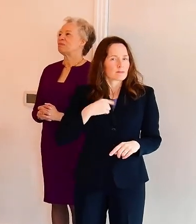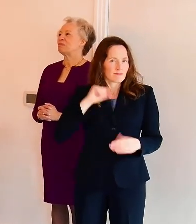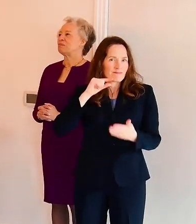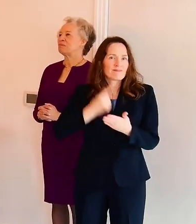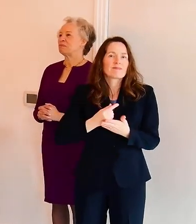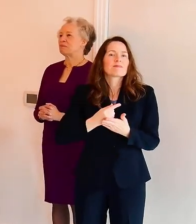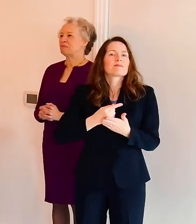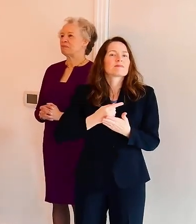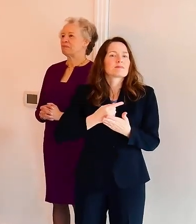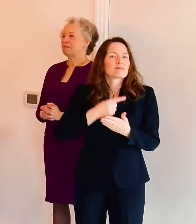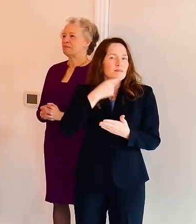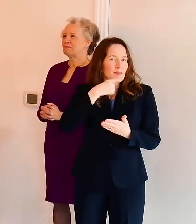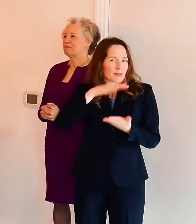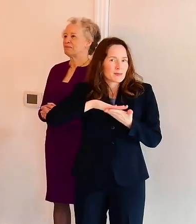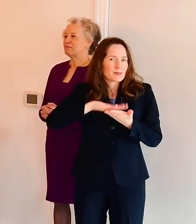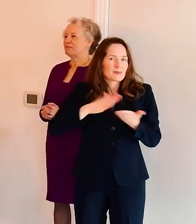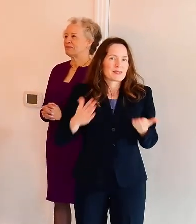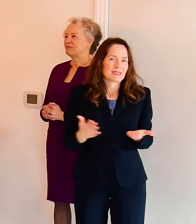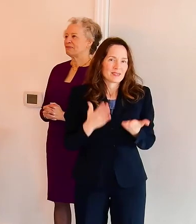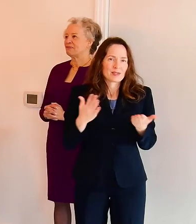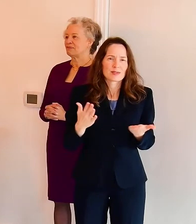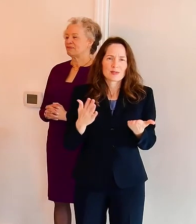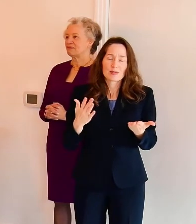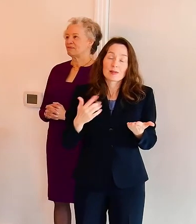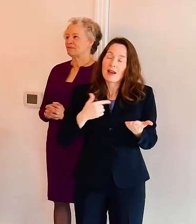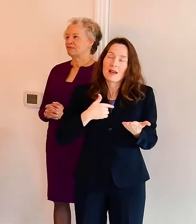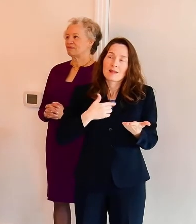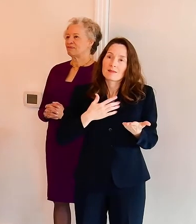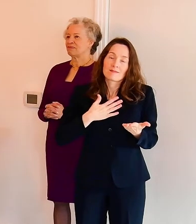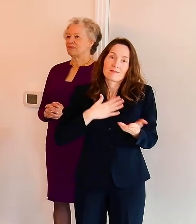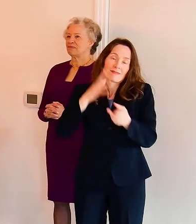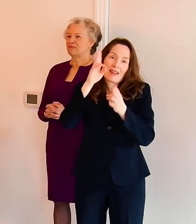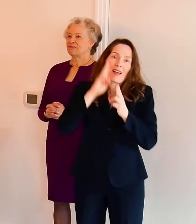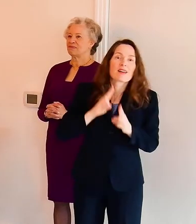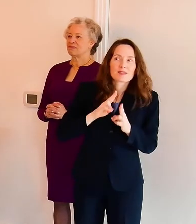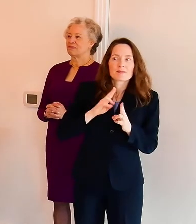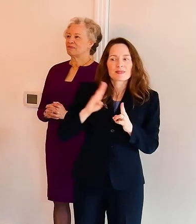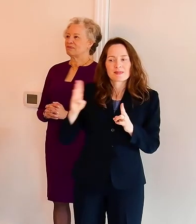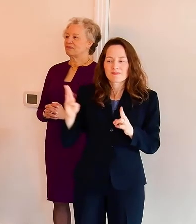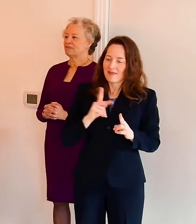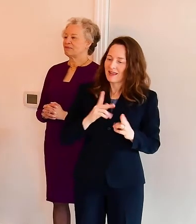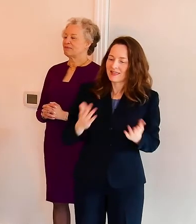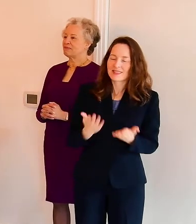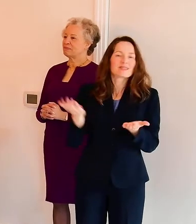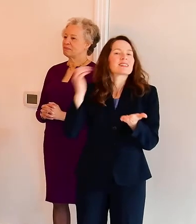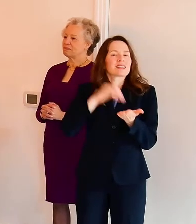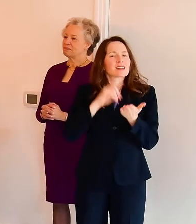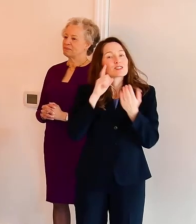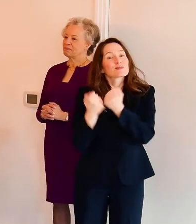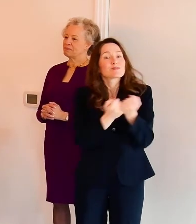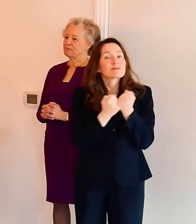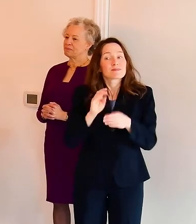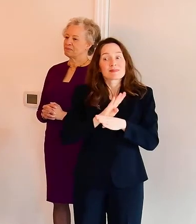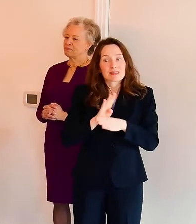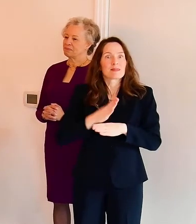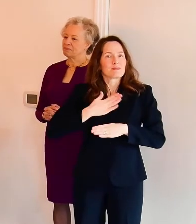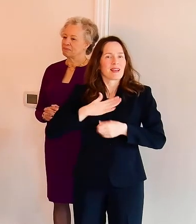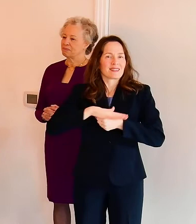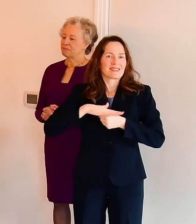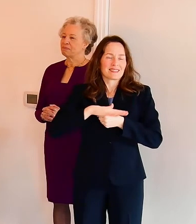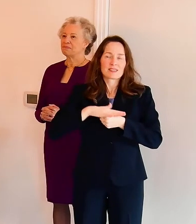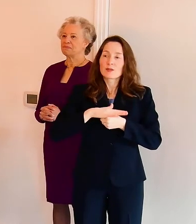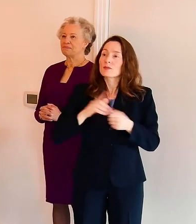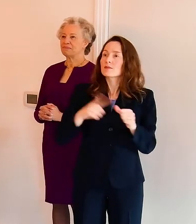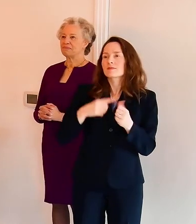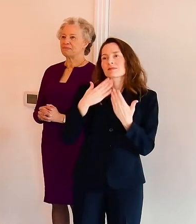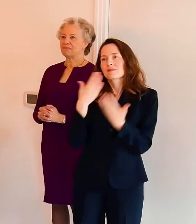here, and it really is an honor to be back here representing businesses in my native district. First and foremost, thank you to County Executive